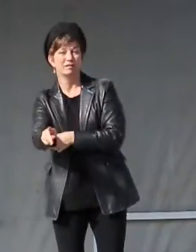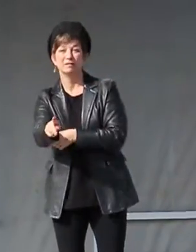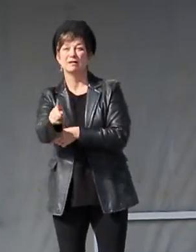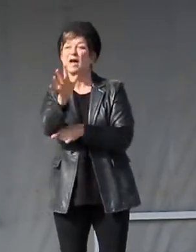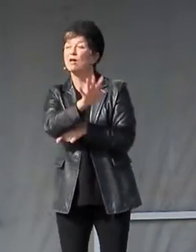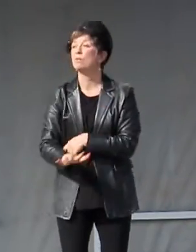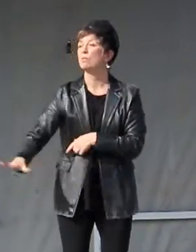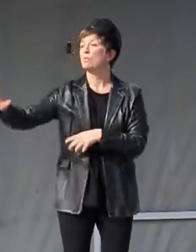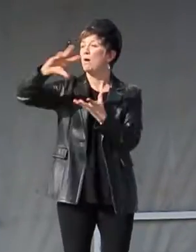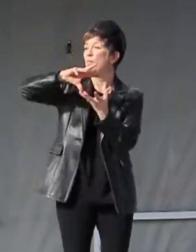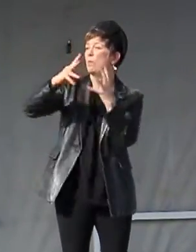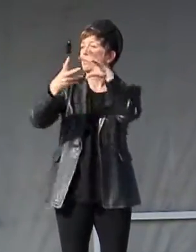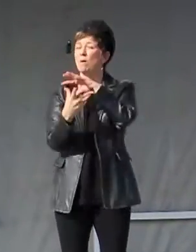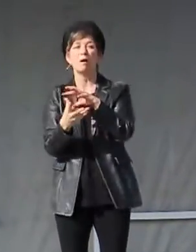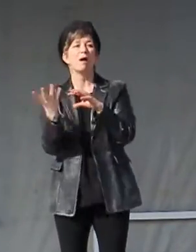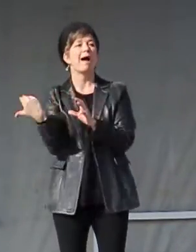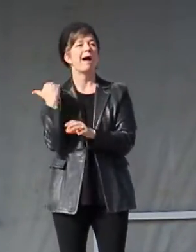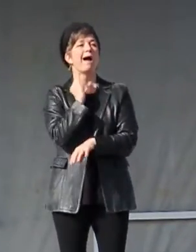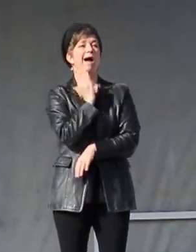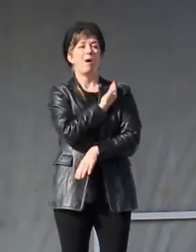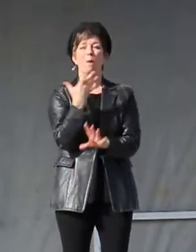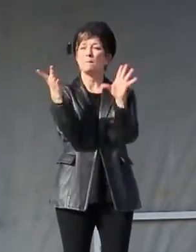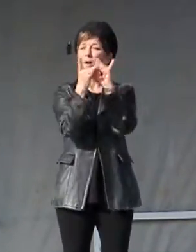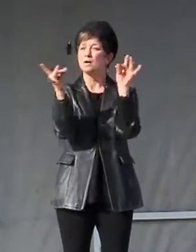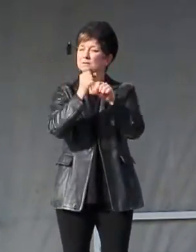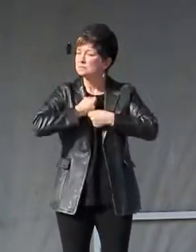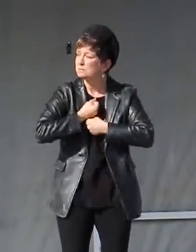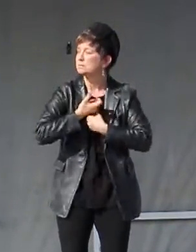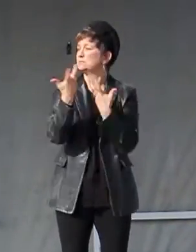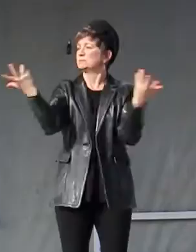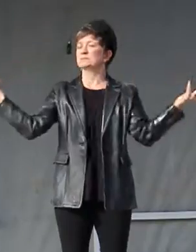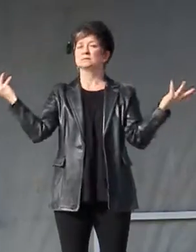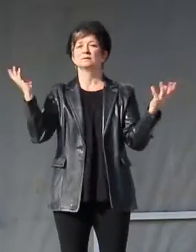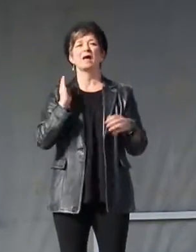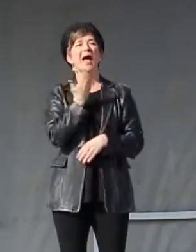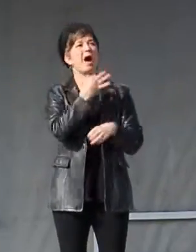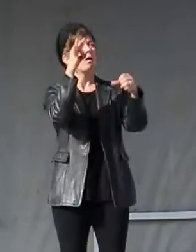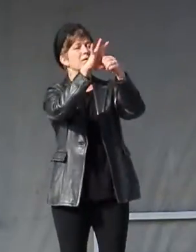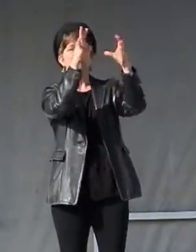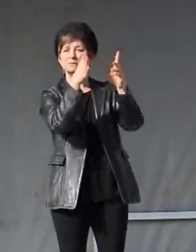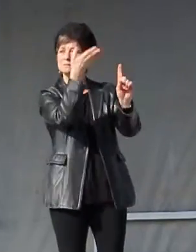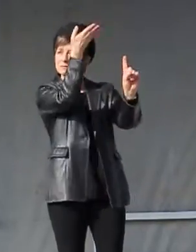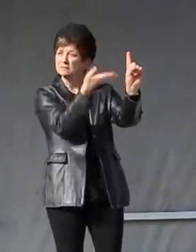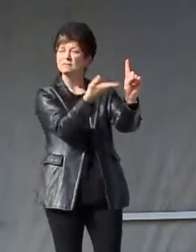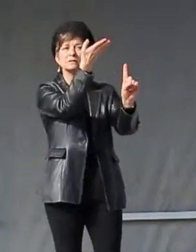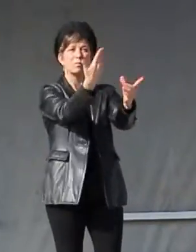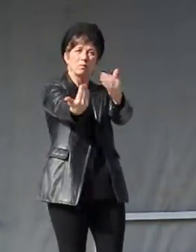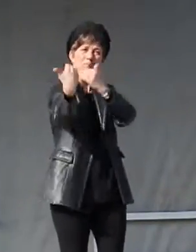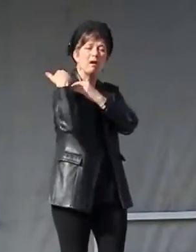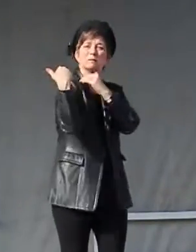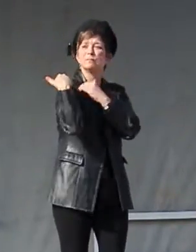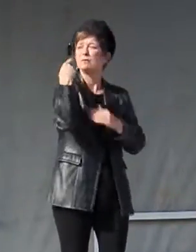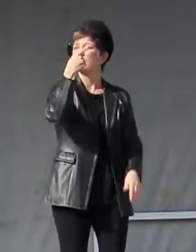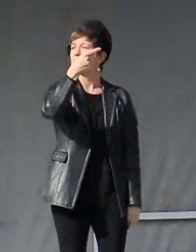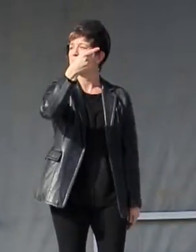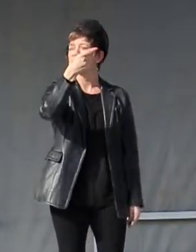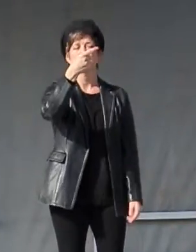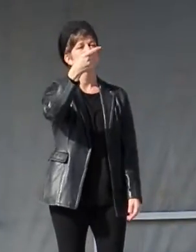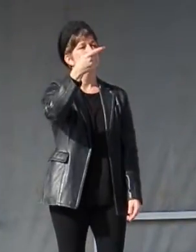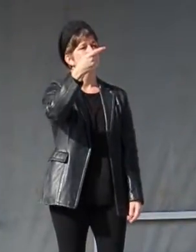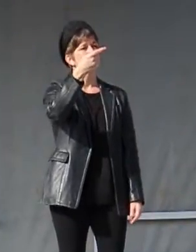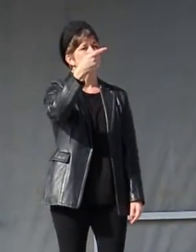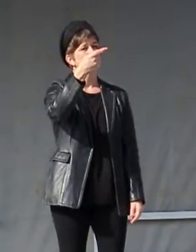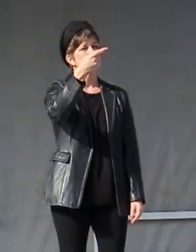marches around the world to reiterate our message. We hold our elected officials accountable. Yes. Absolutely.